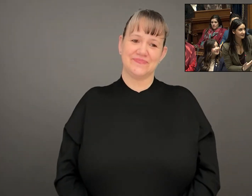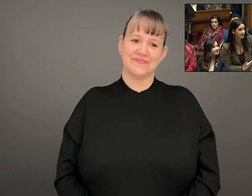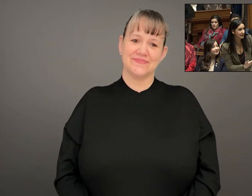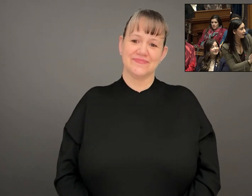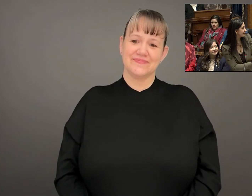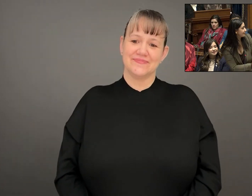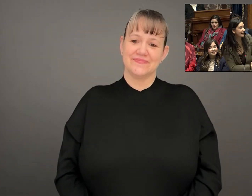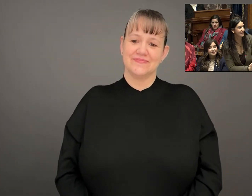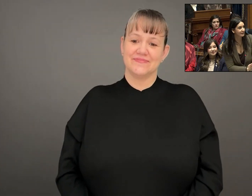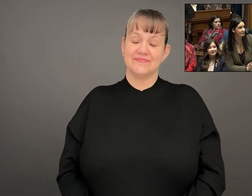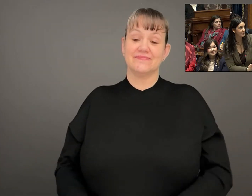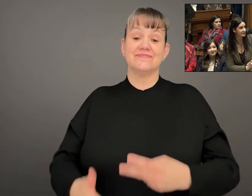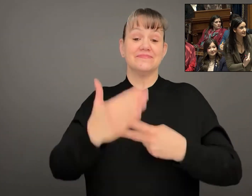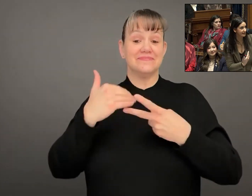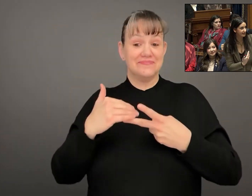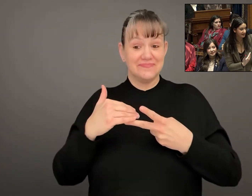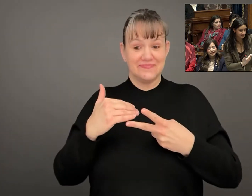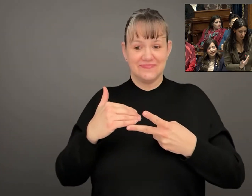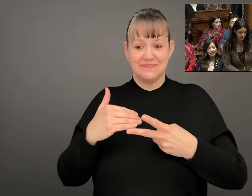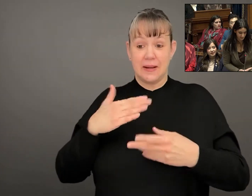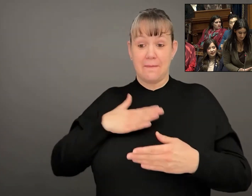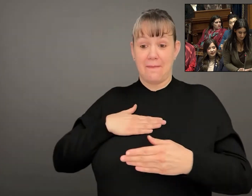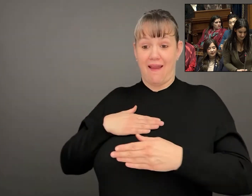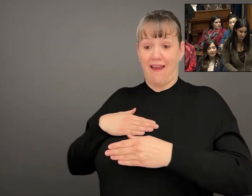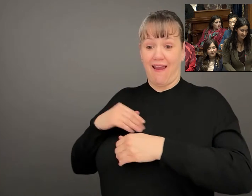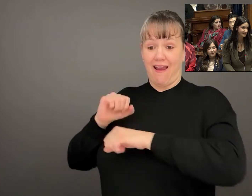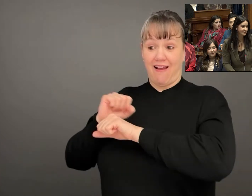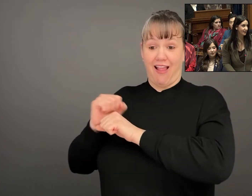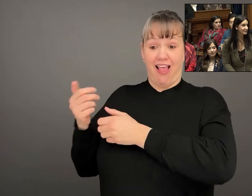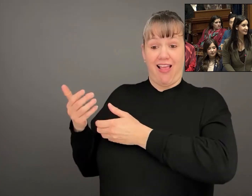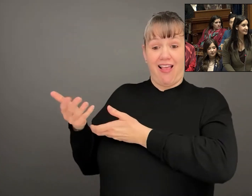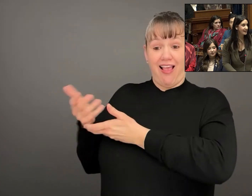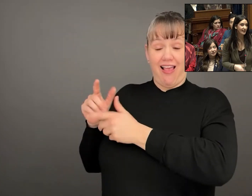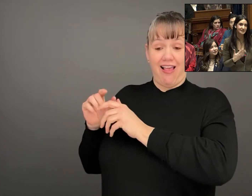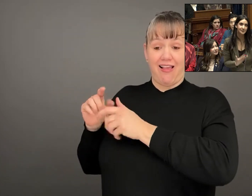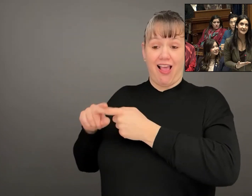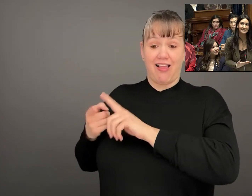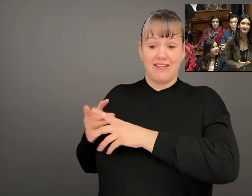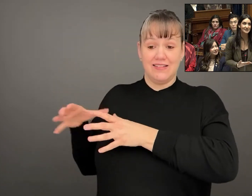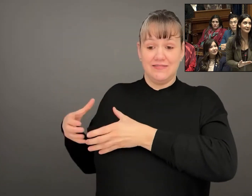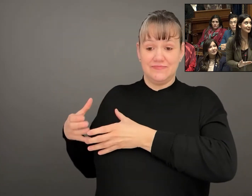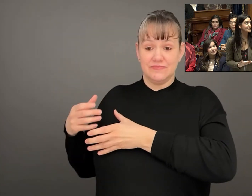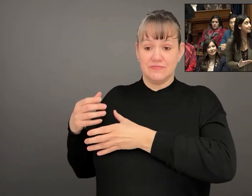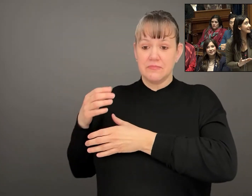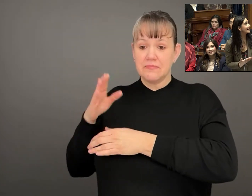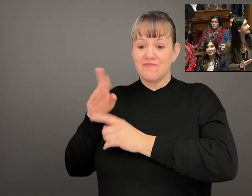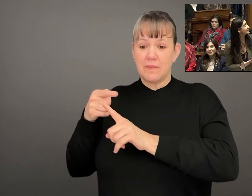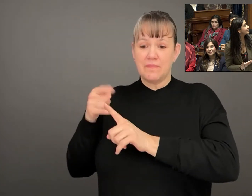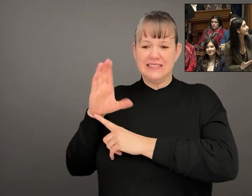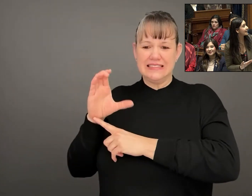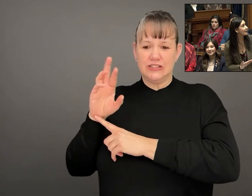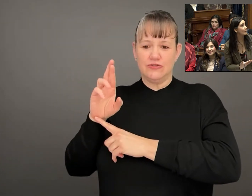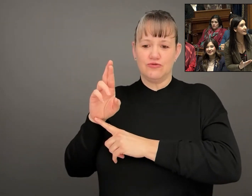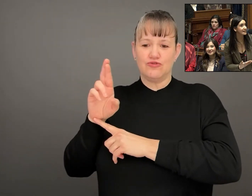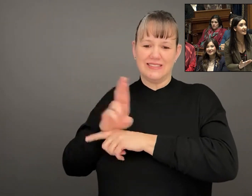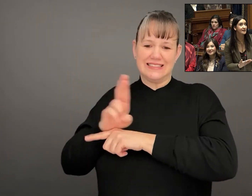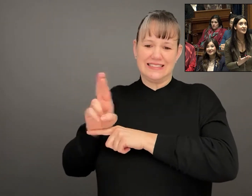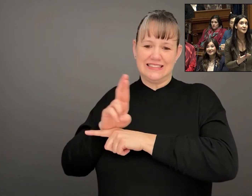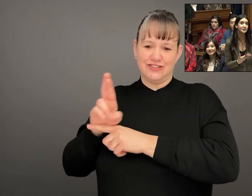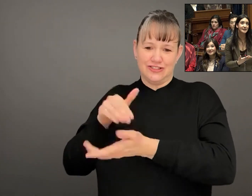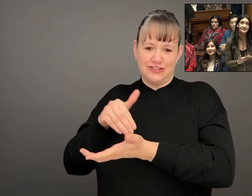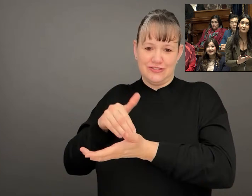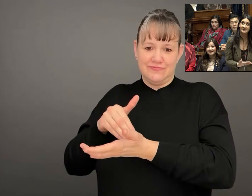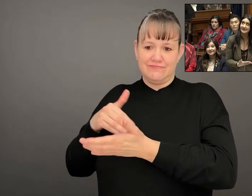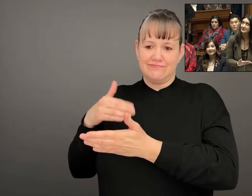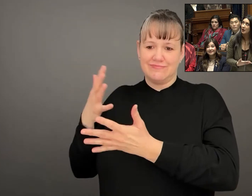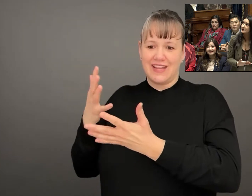And my colleague back here, of course, talked about the BC resident doctors. I just wanted to give a shout out to my cousin, Shika Walia,